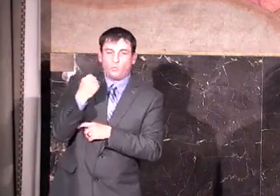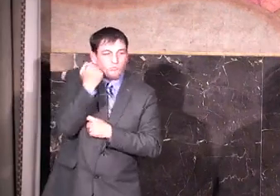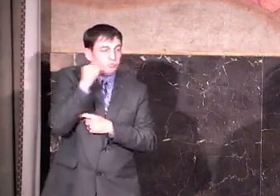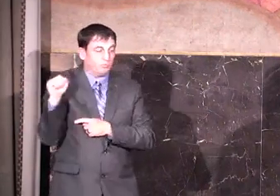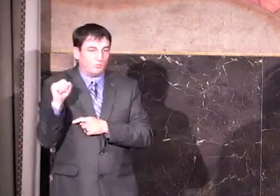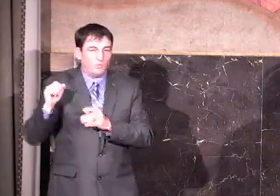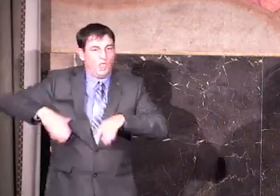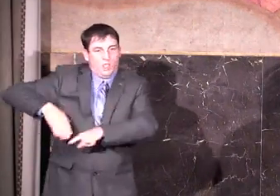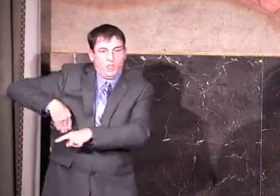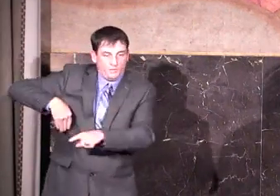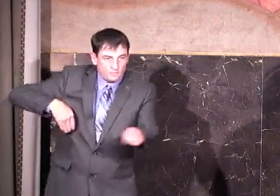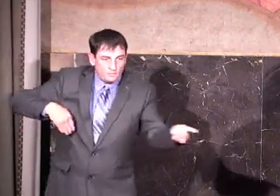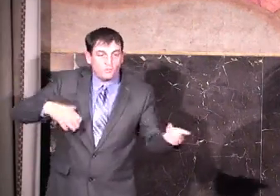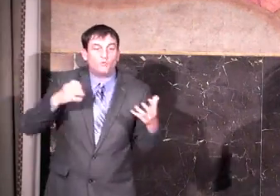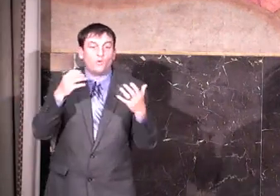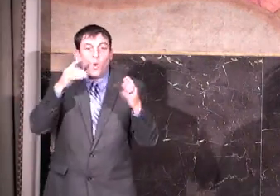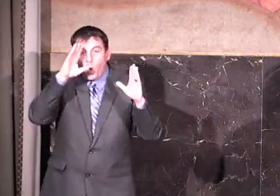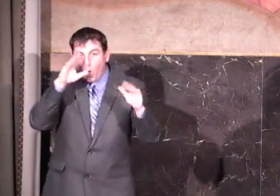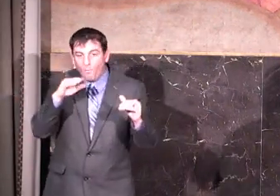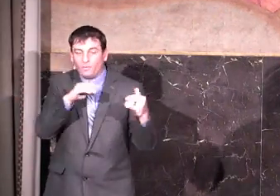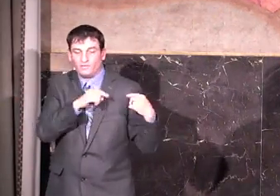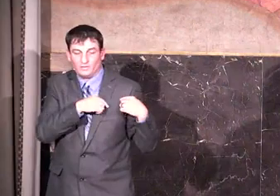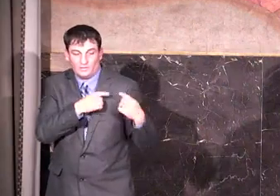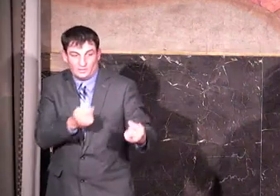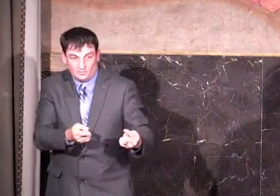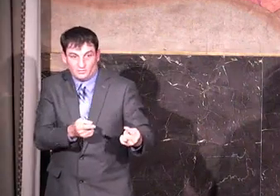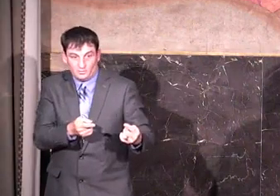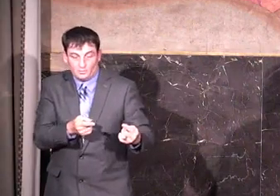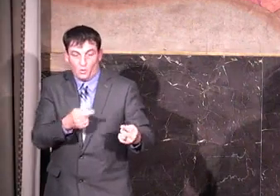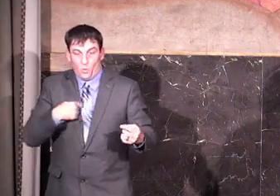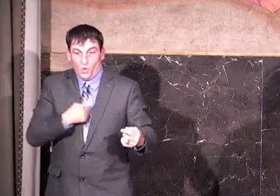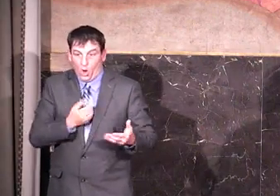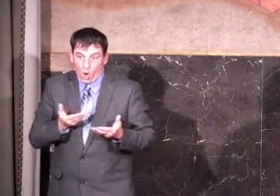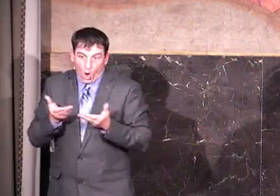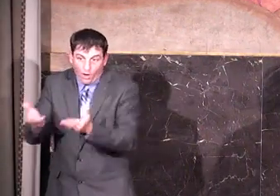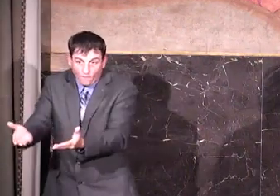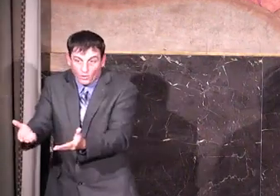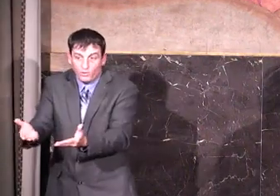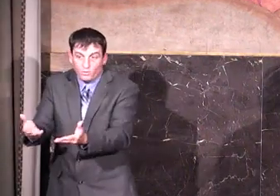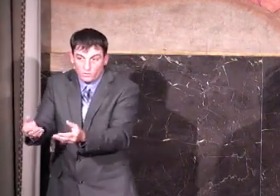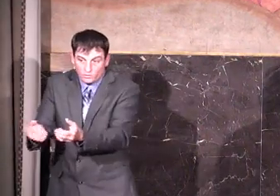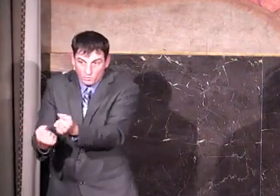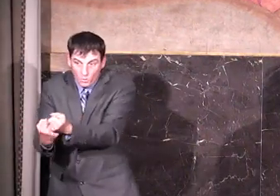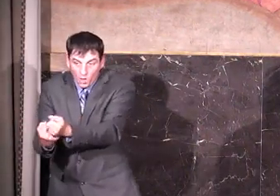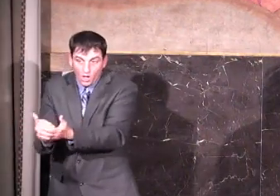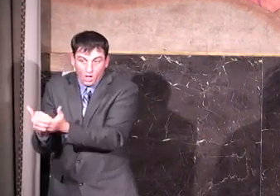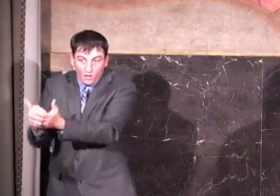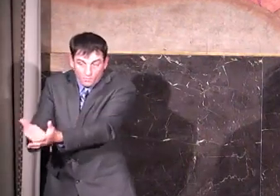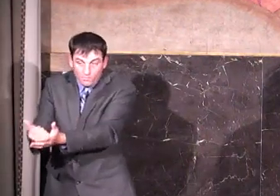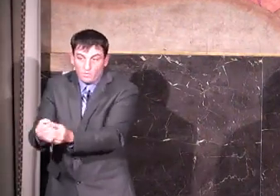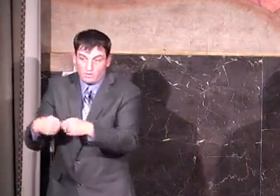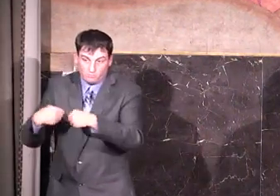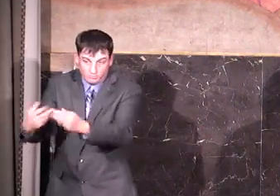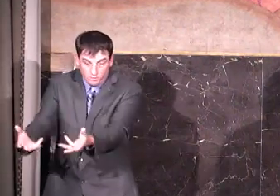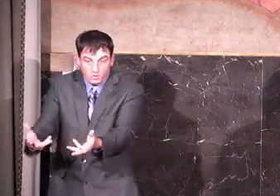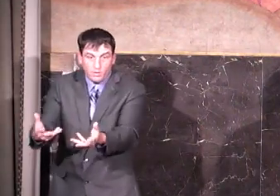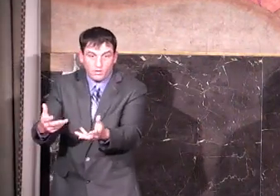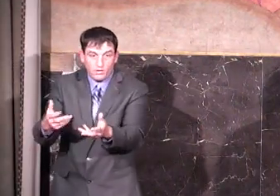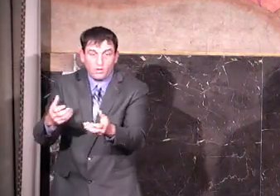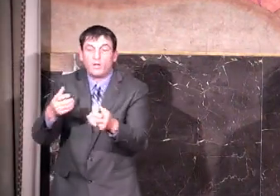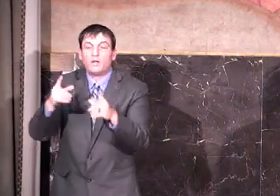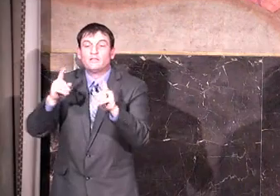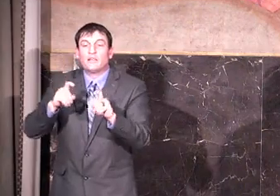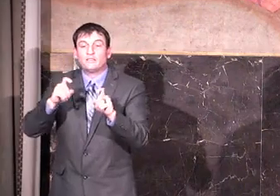So our hope is that, similar to the way we've been managing most of this, as we offer that support, as we offer the ability to do specimen collection, again,